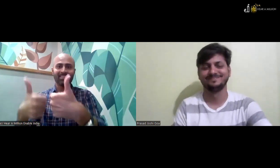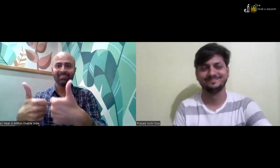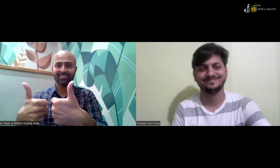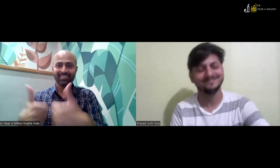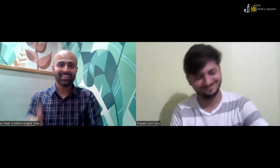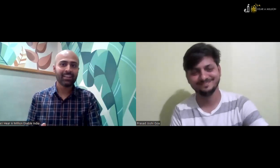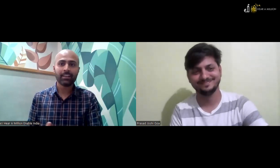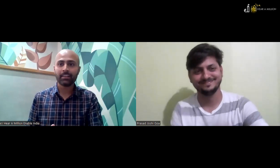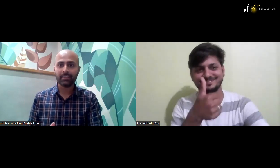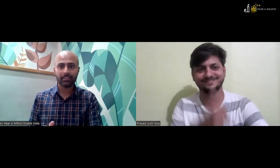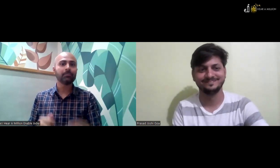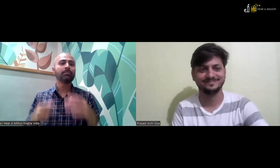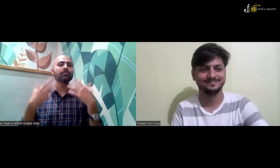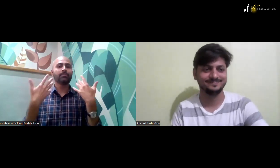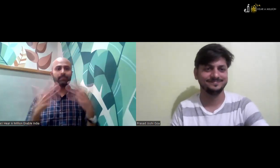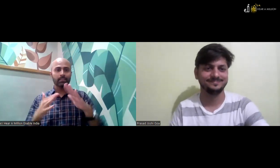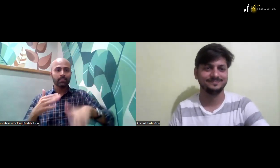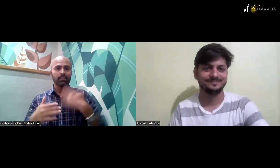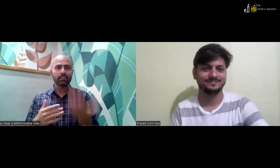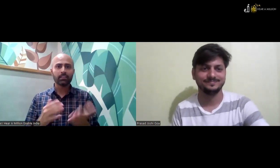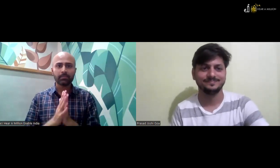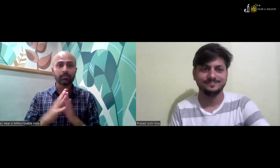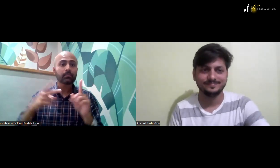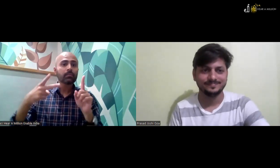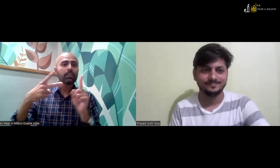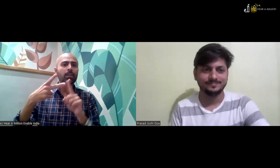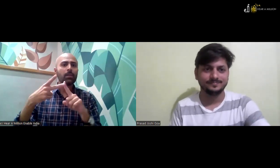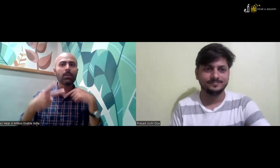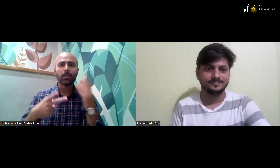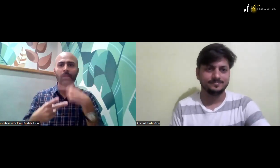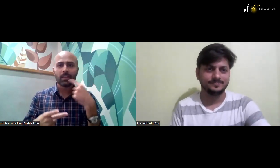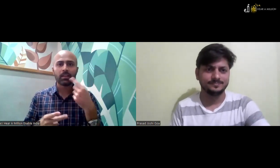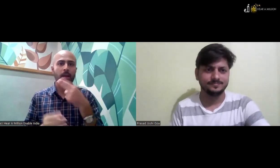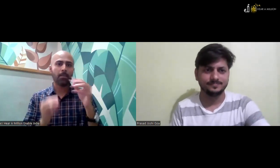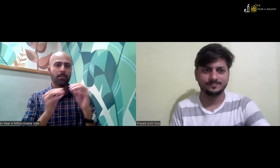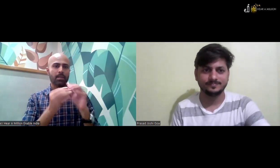question, then we will ask you again. Okay. Thank you.